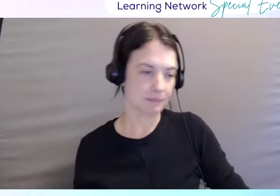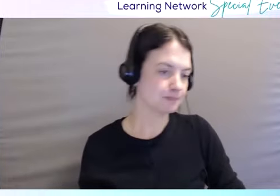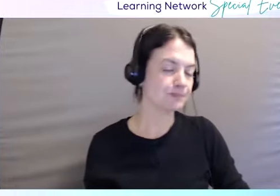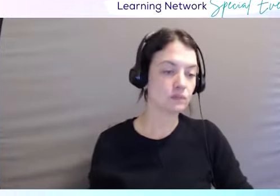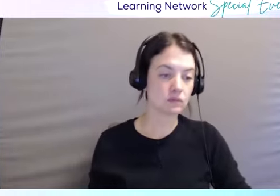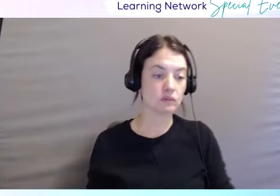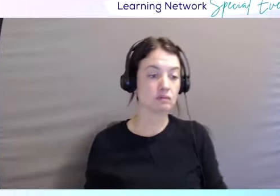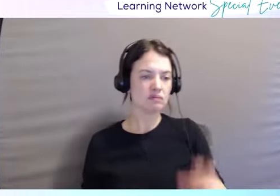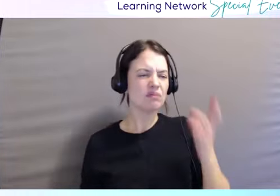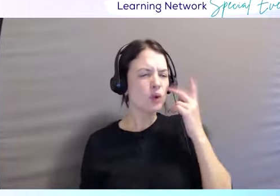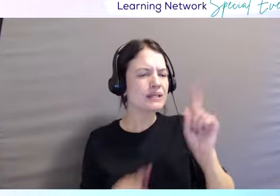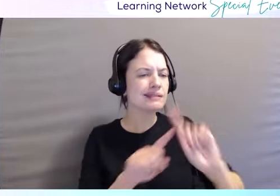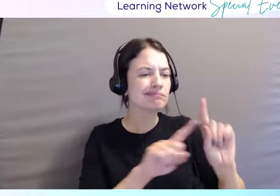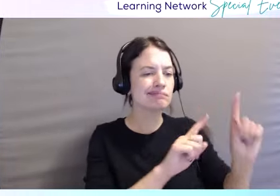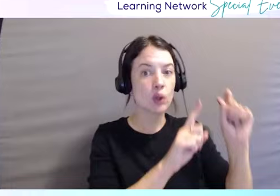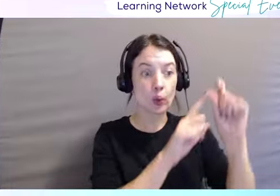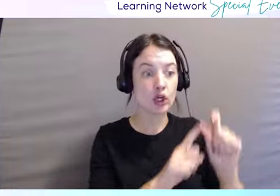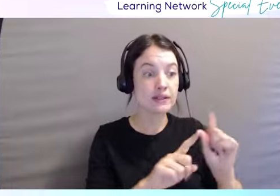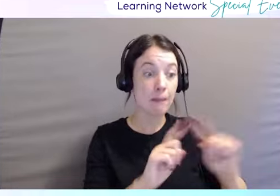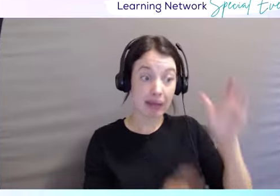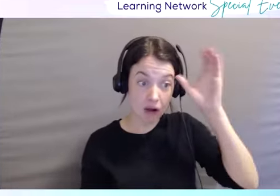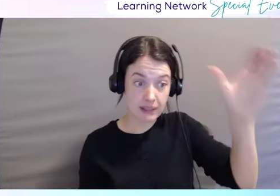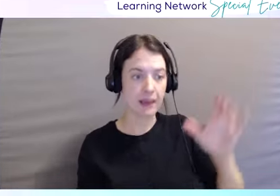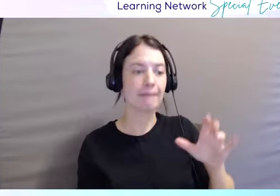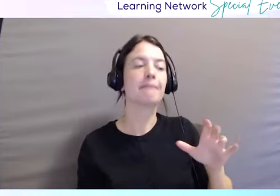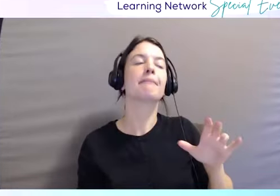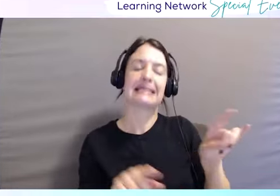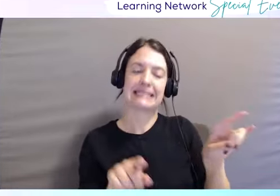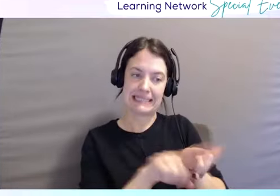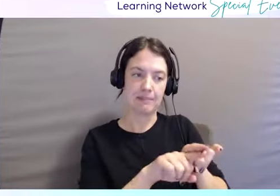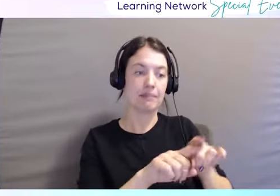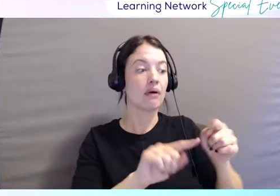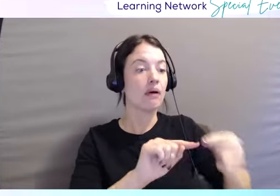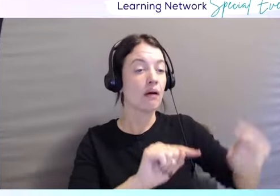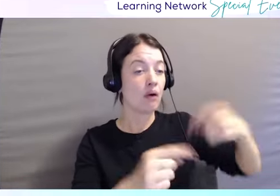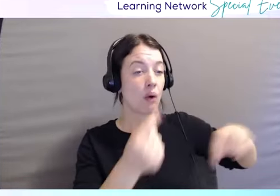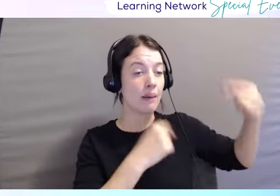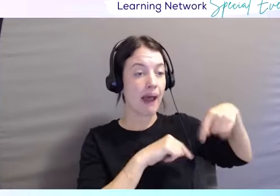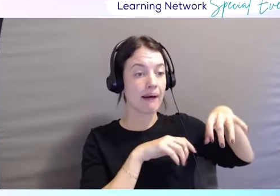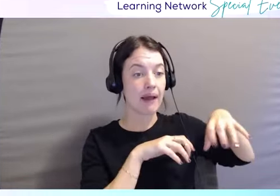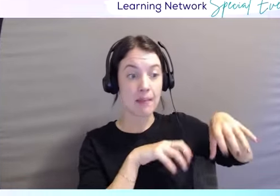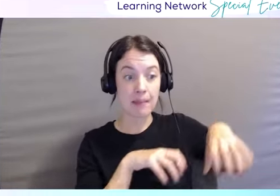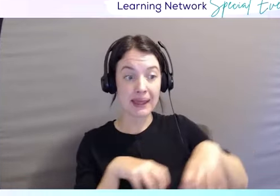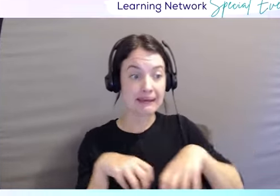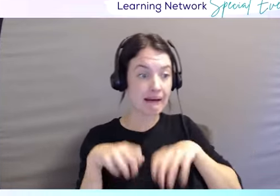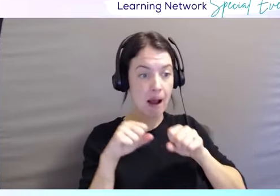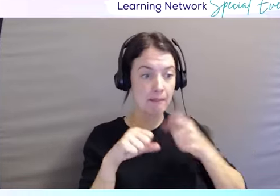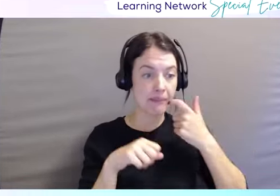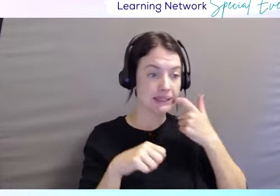same. The notion of going backwards in substance use, of picking up an addiction again, or going back to smoking or